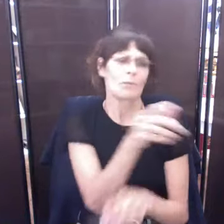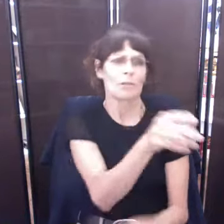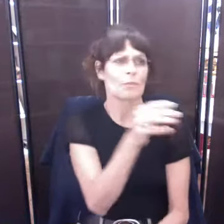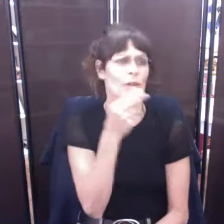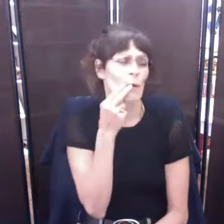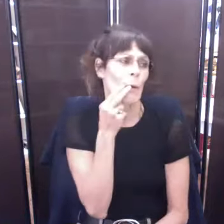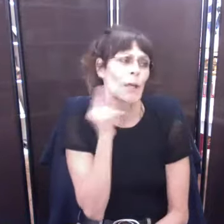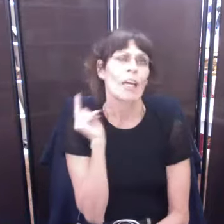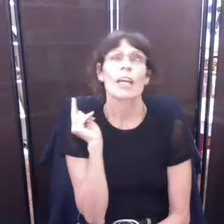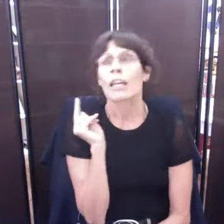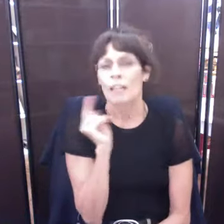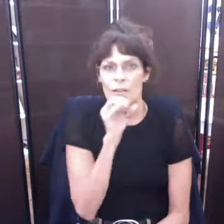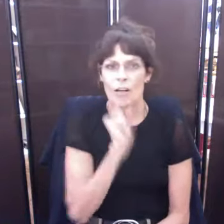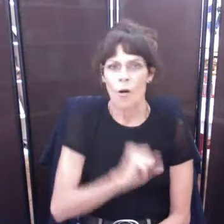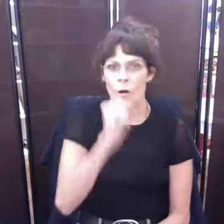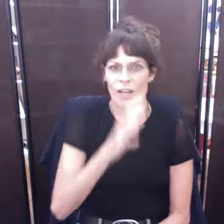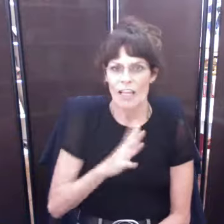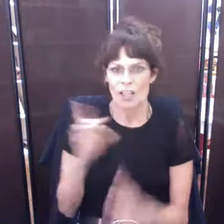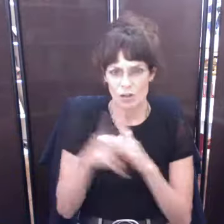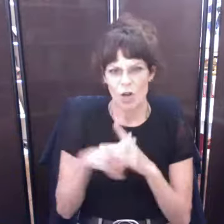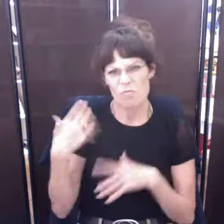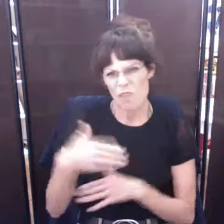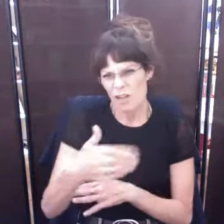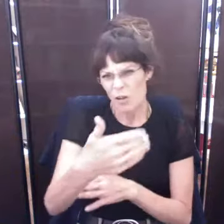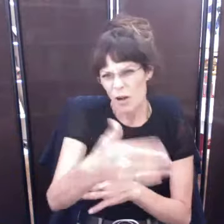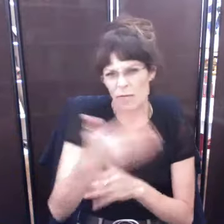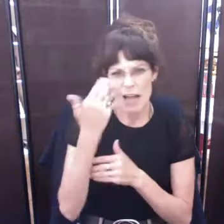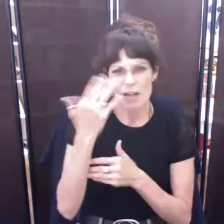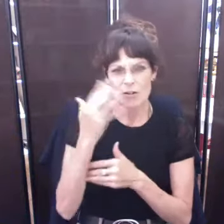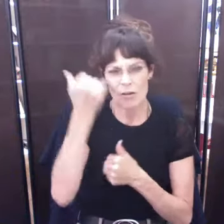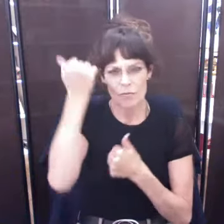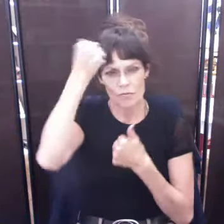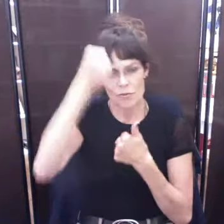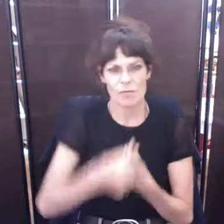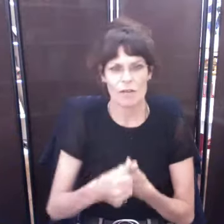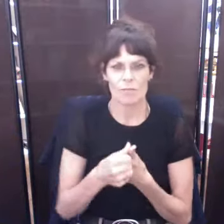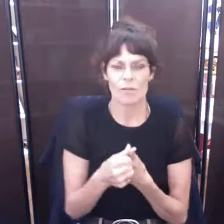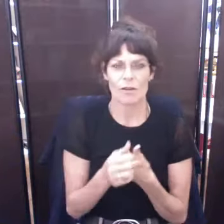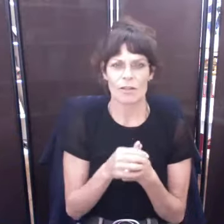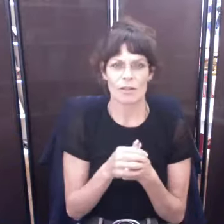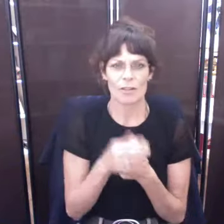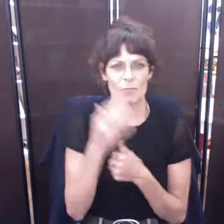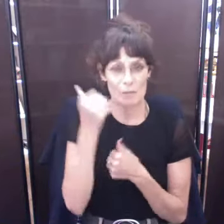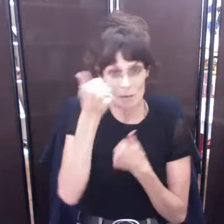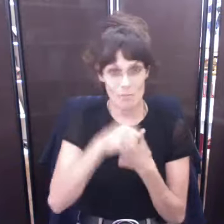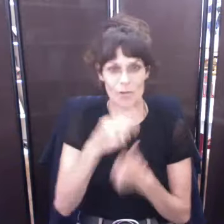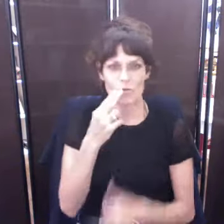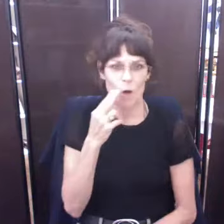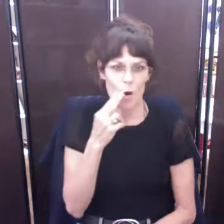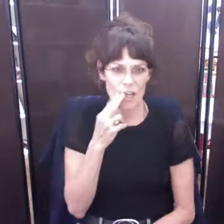lady that would come every so often. And I don't know if you guys remember this, whoever could go to smoking meetings, but she used to ash and she